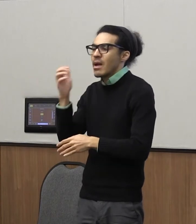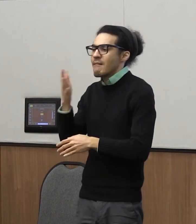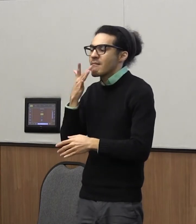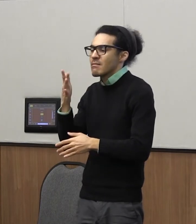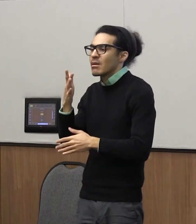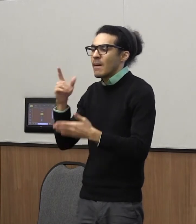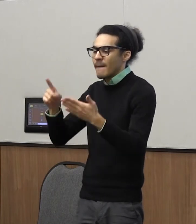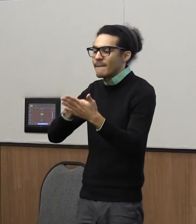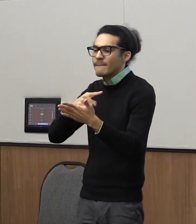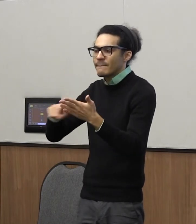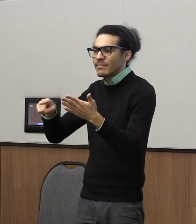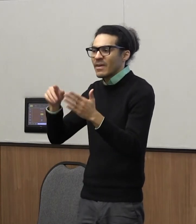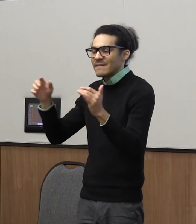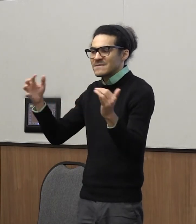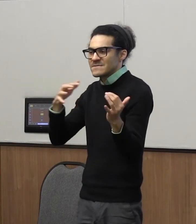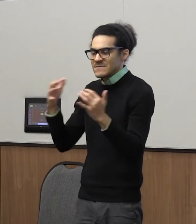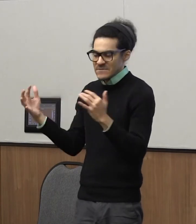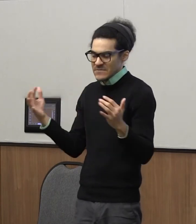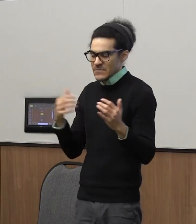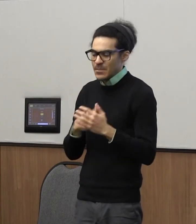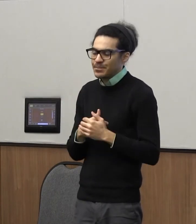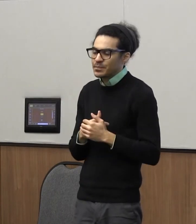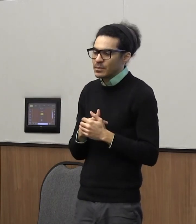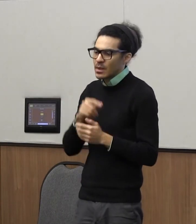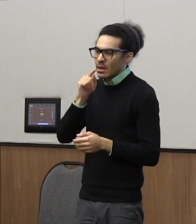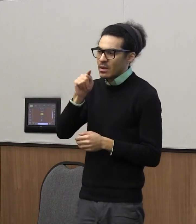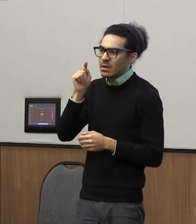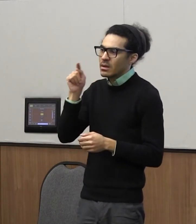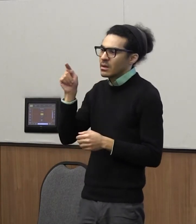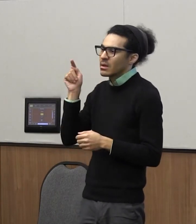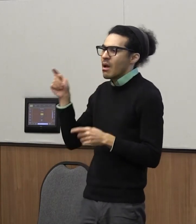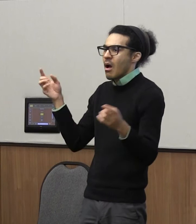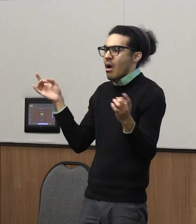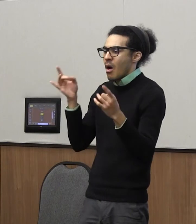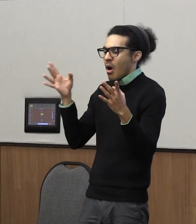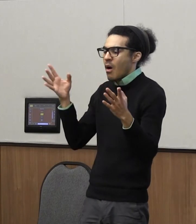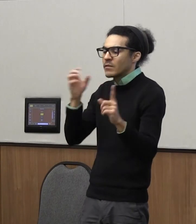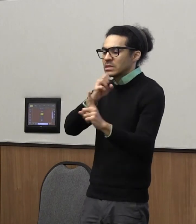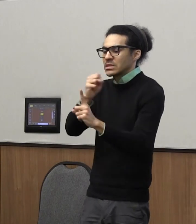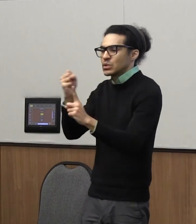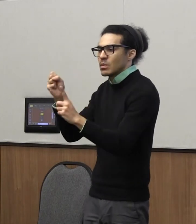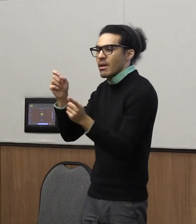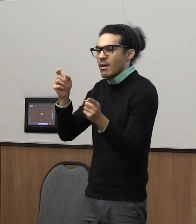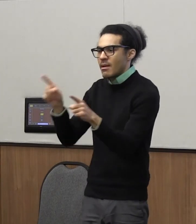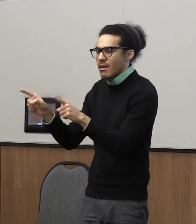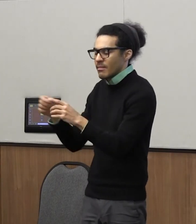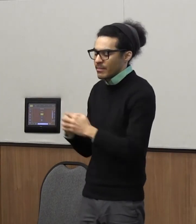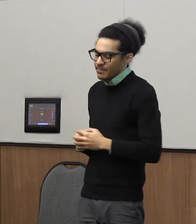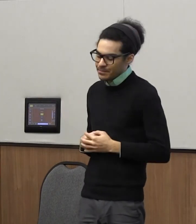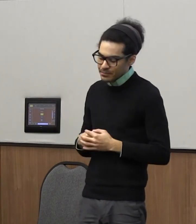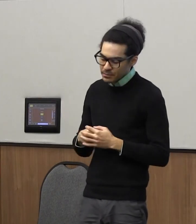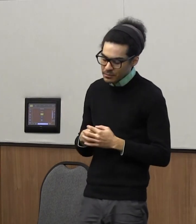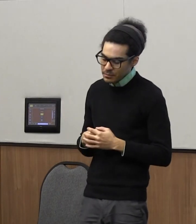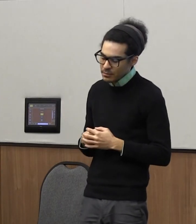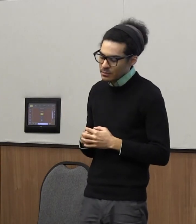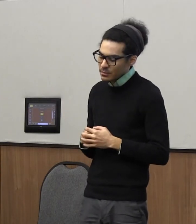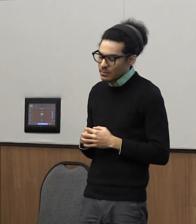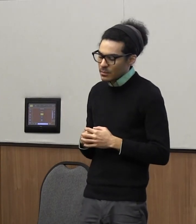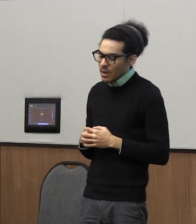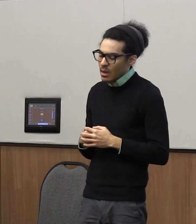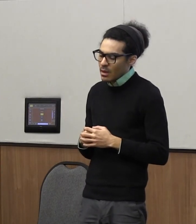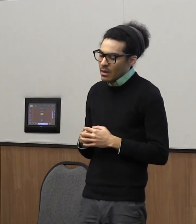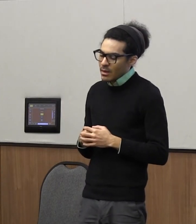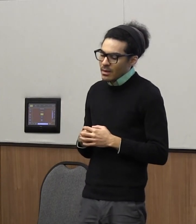martyr's death. Here and there, serious disturbances broke out. There could be no more